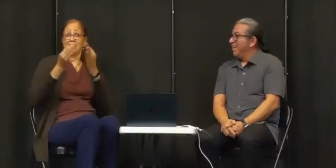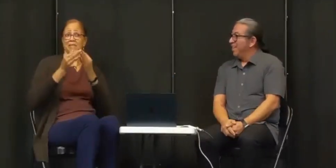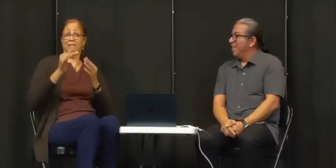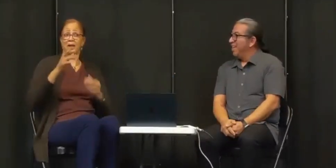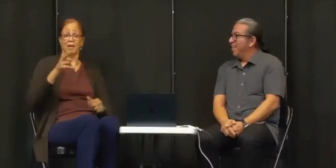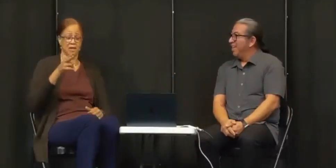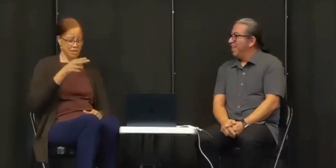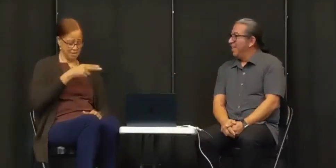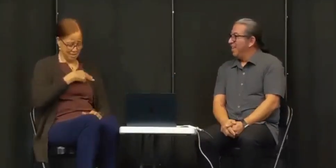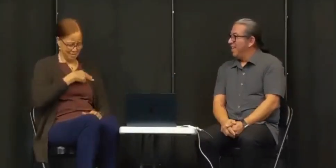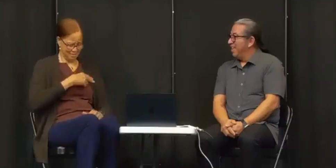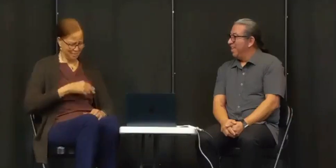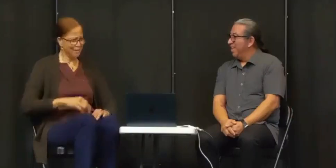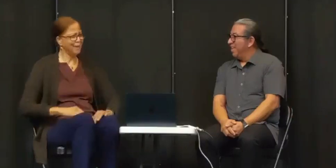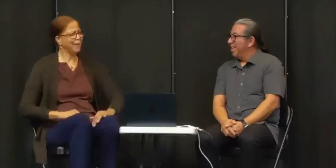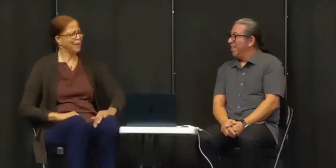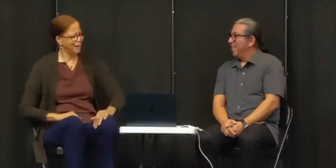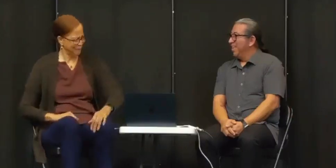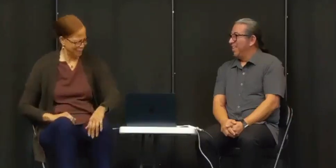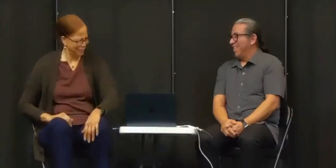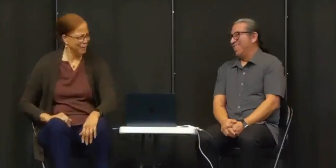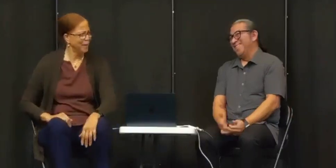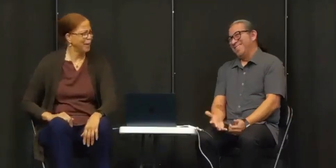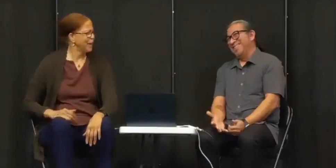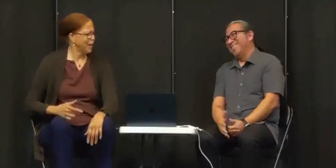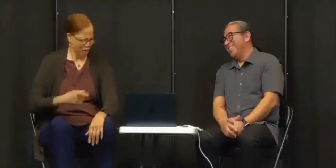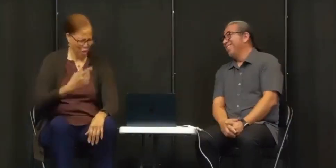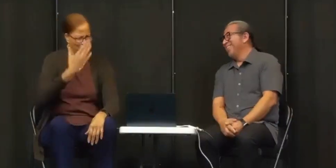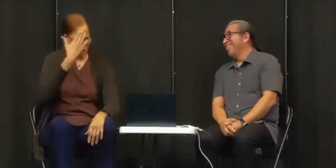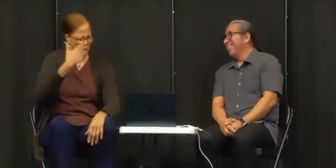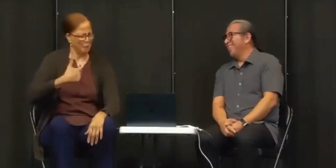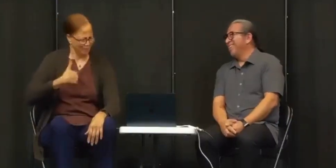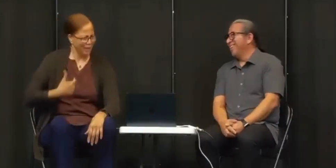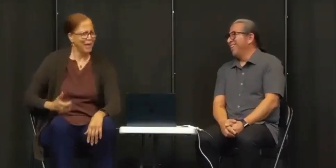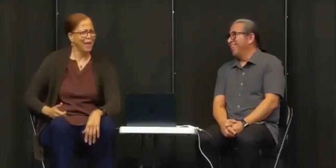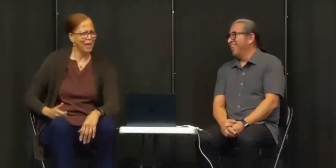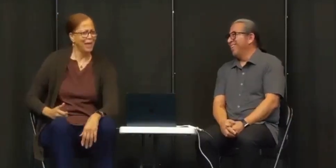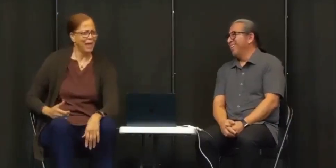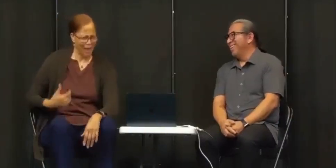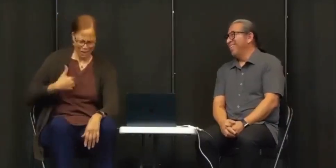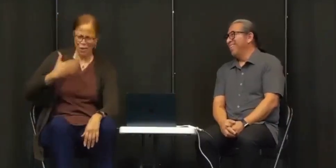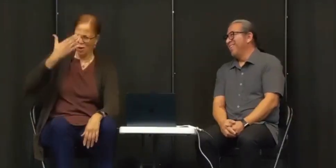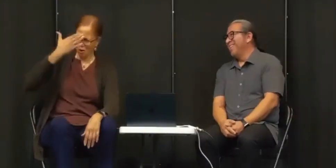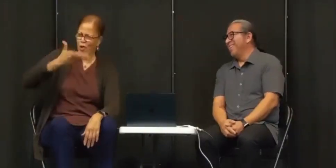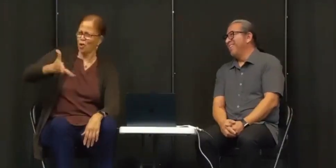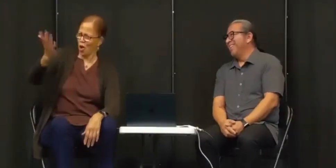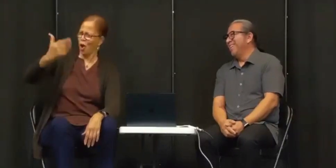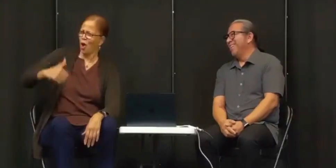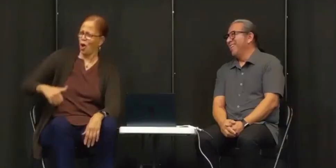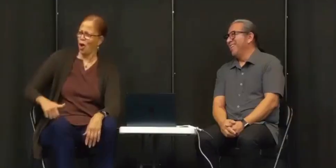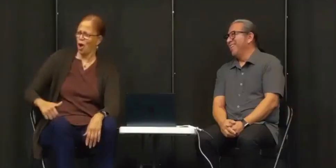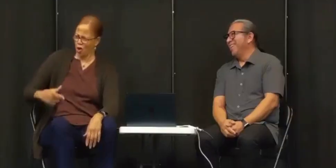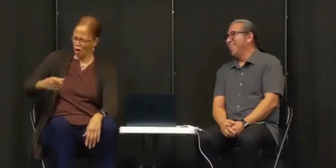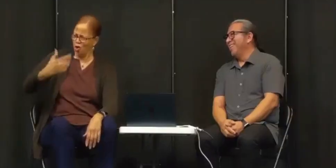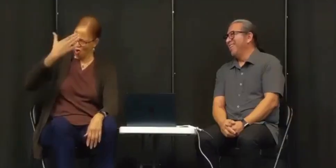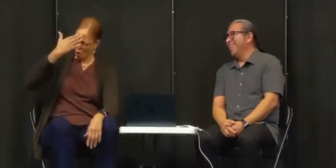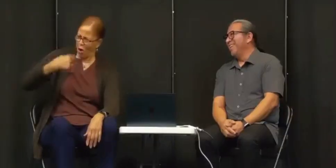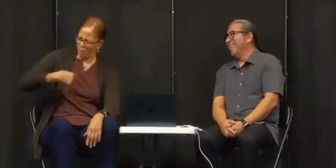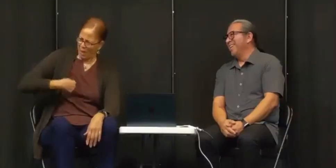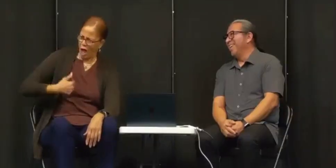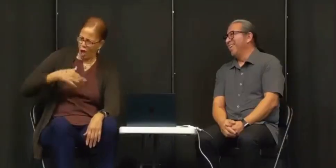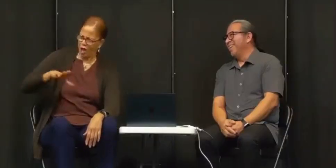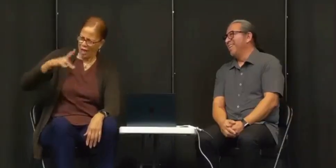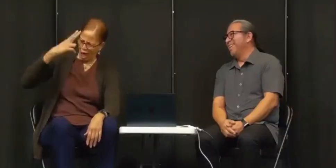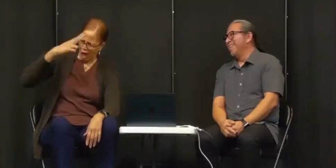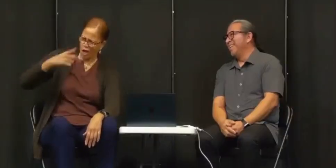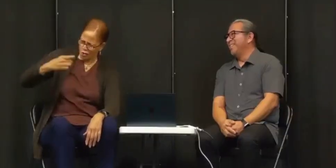And some families, you know, if I were to show up with a name tag, they would be like, you know me, I know you. What are